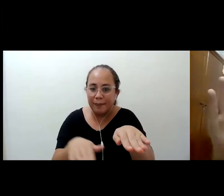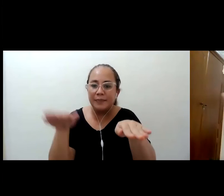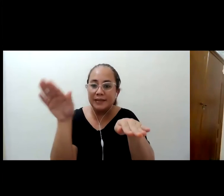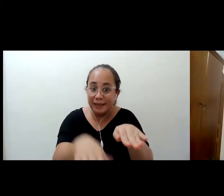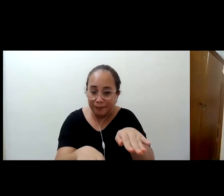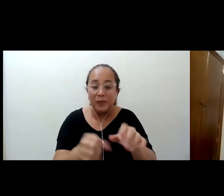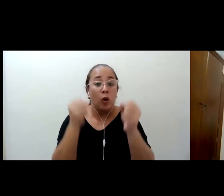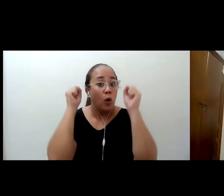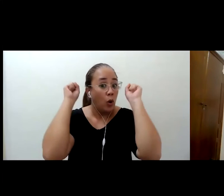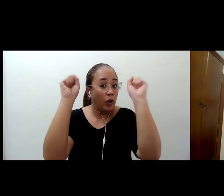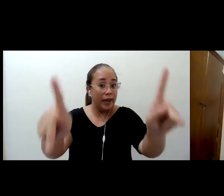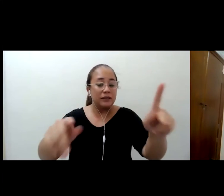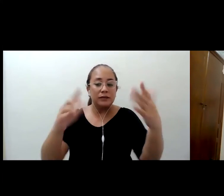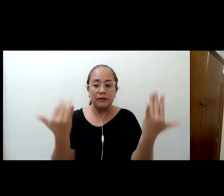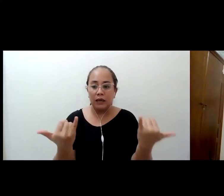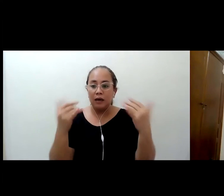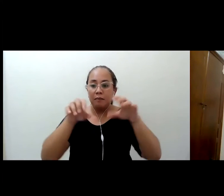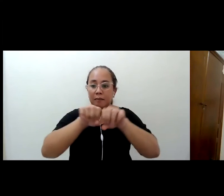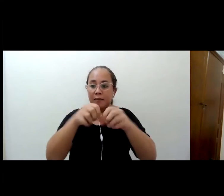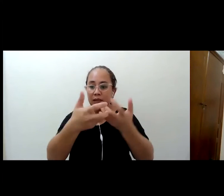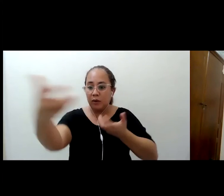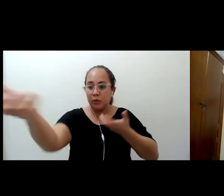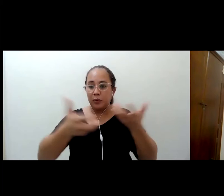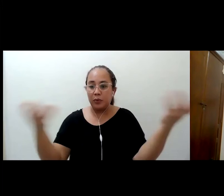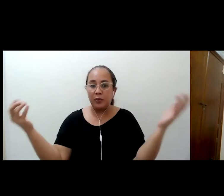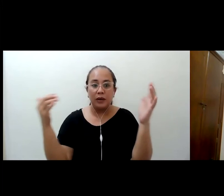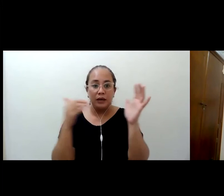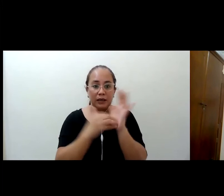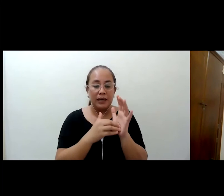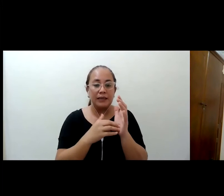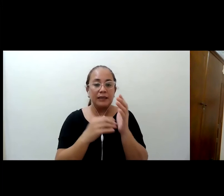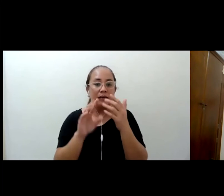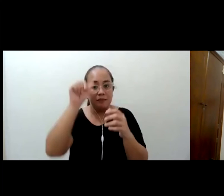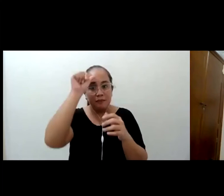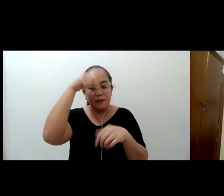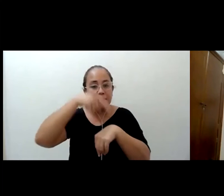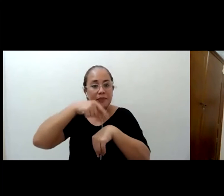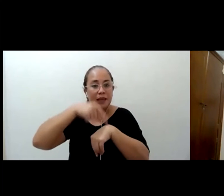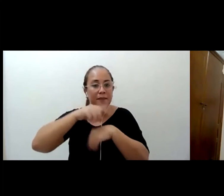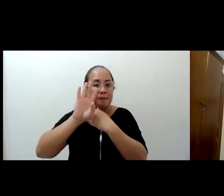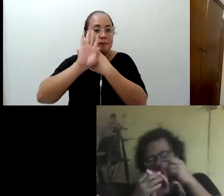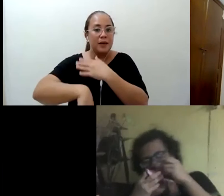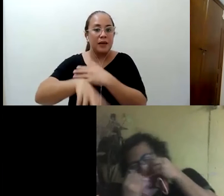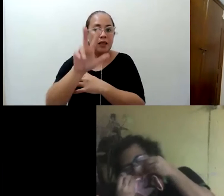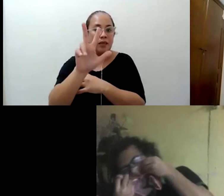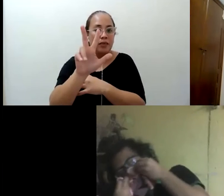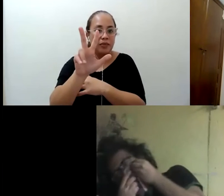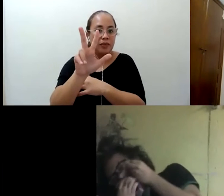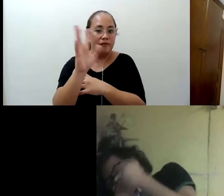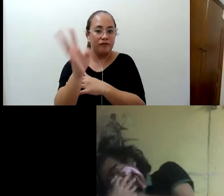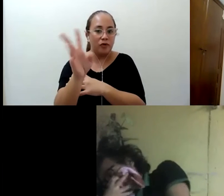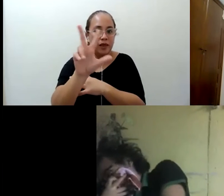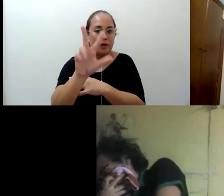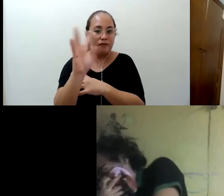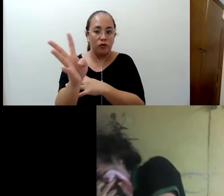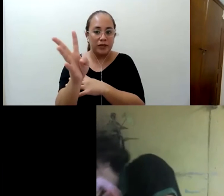Okay. All right, so let's break out into groups again. And remember to come back at 3:40 your